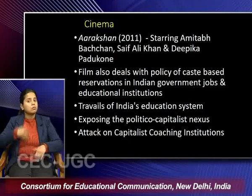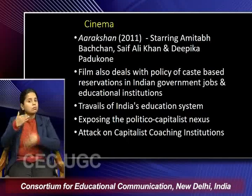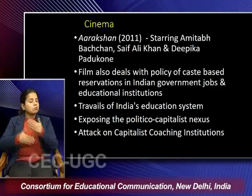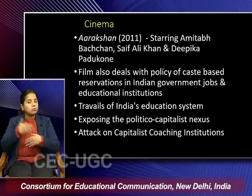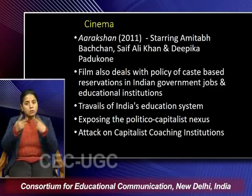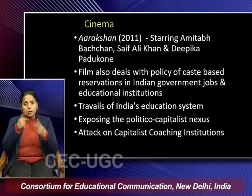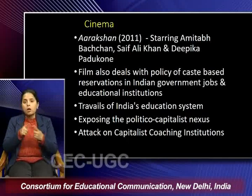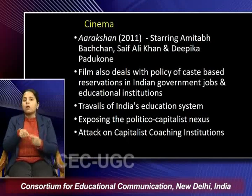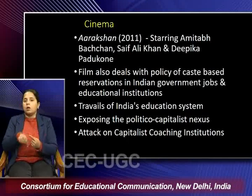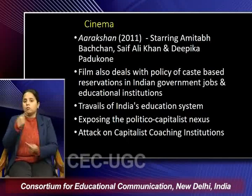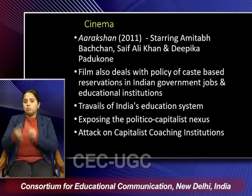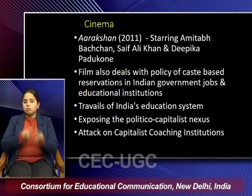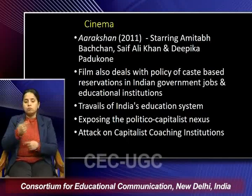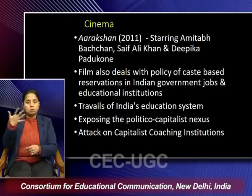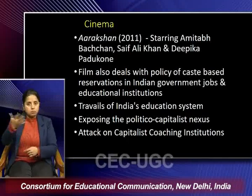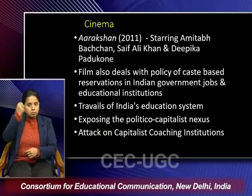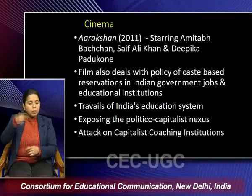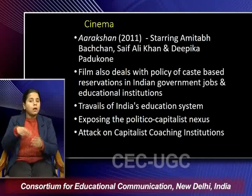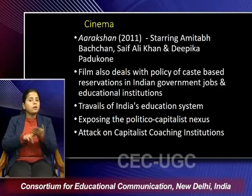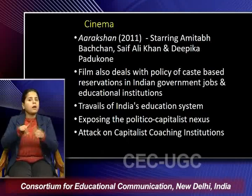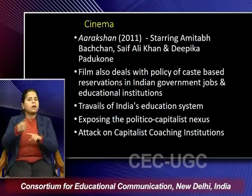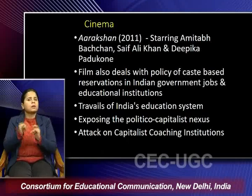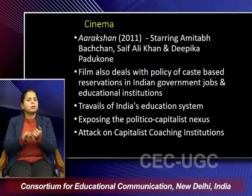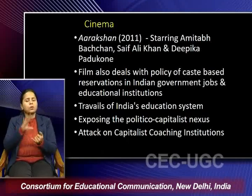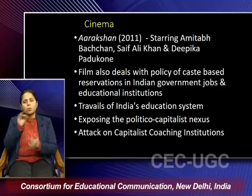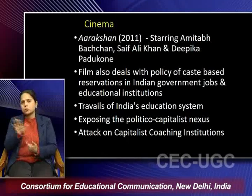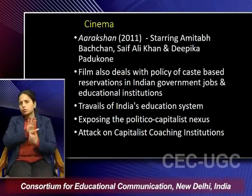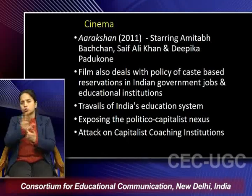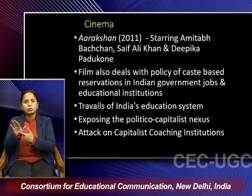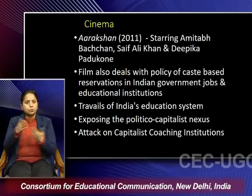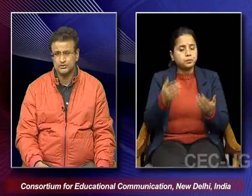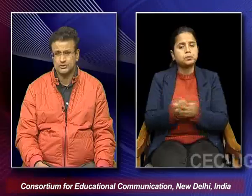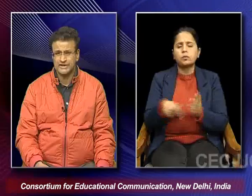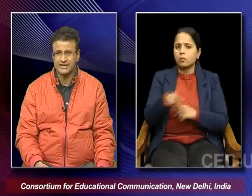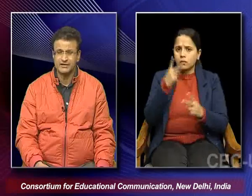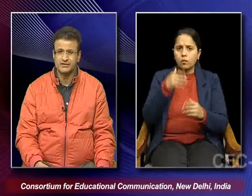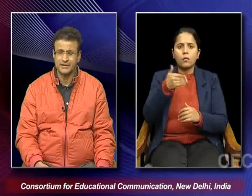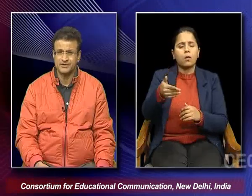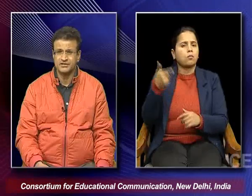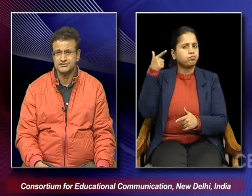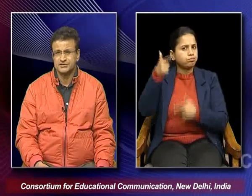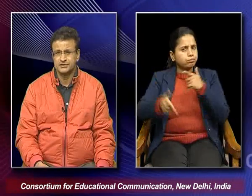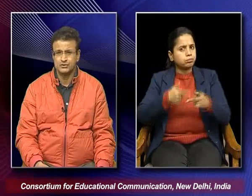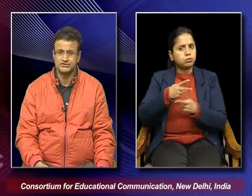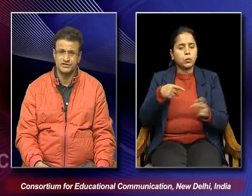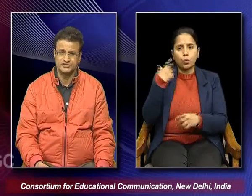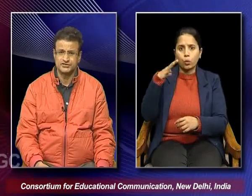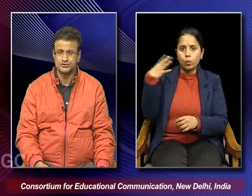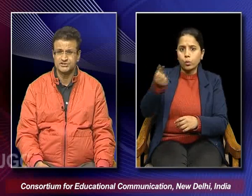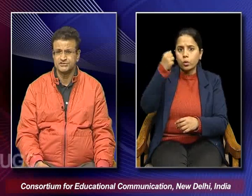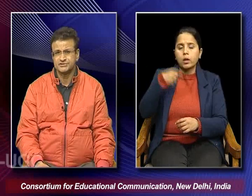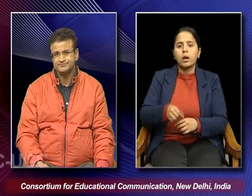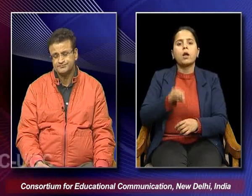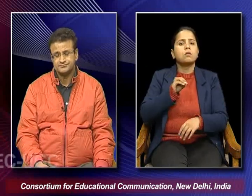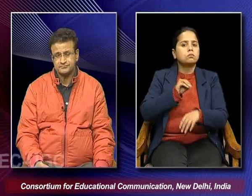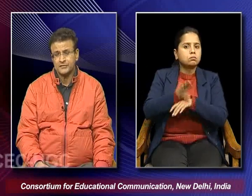the politico-capitalist nexus is also being exposed. So it in a way is also attacking the capitalist coaching